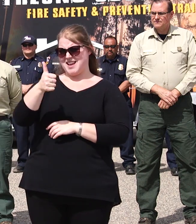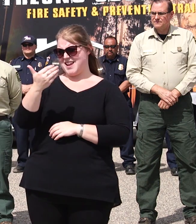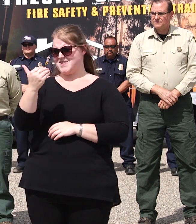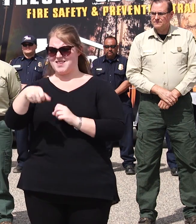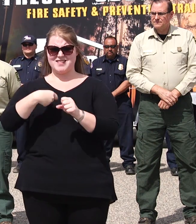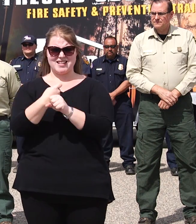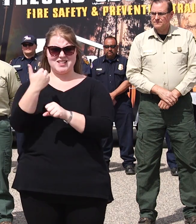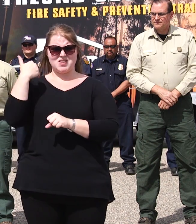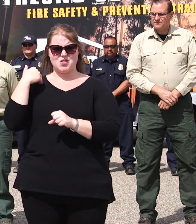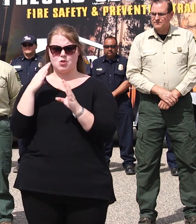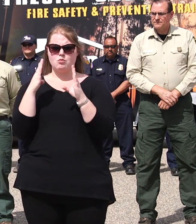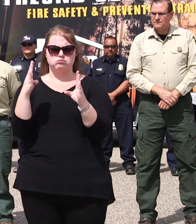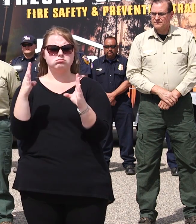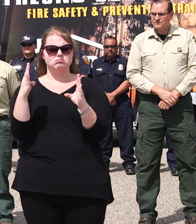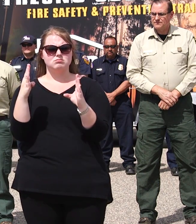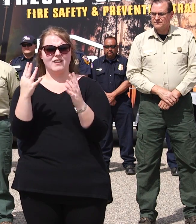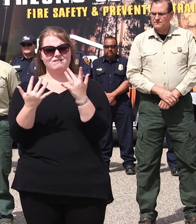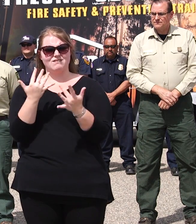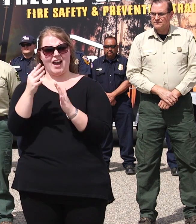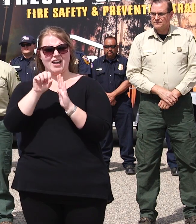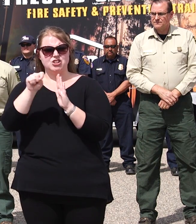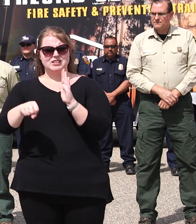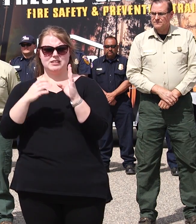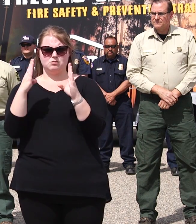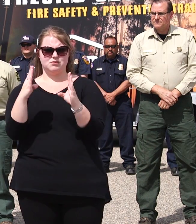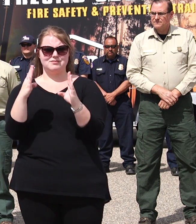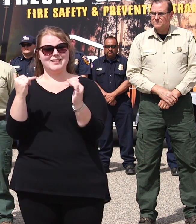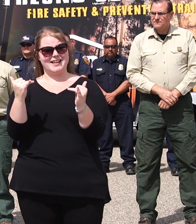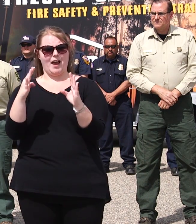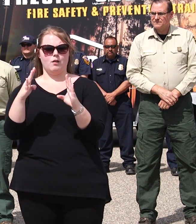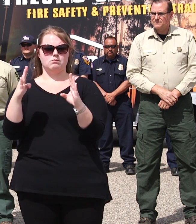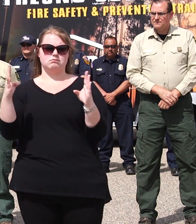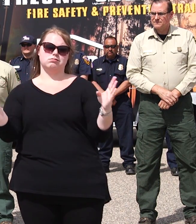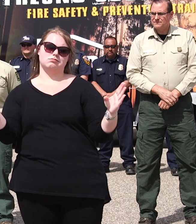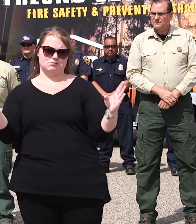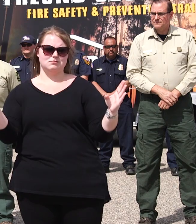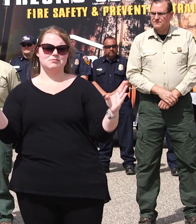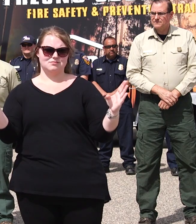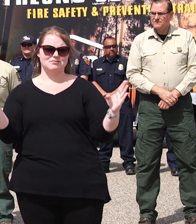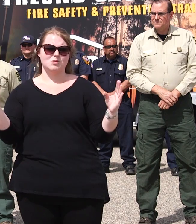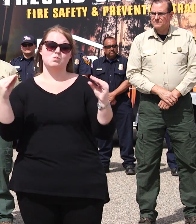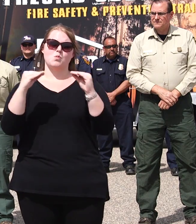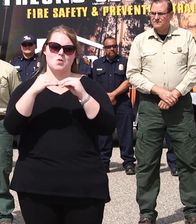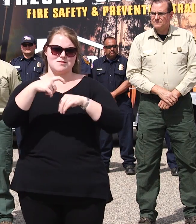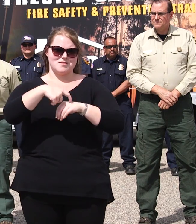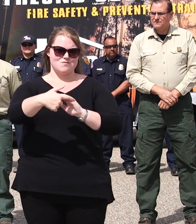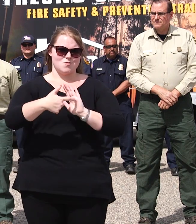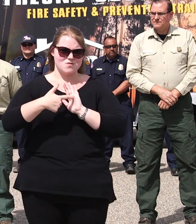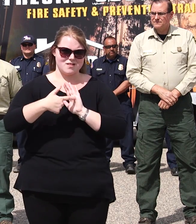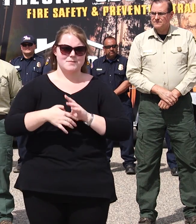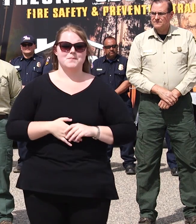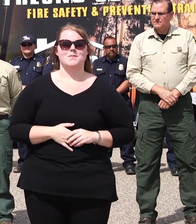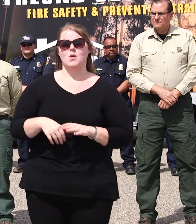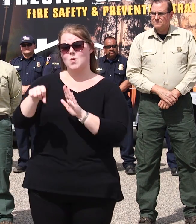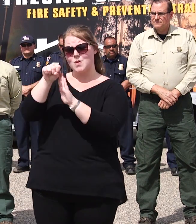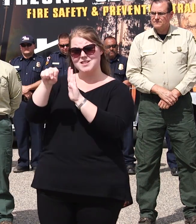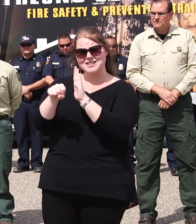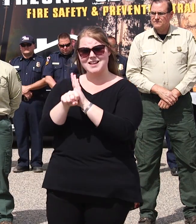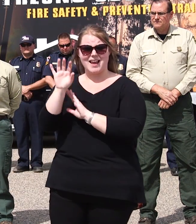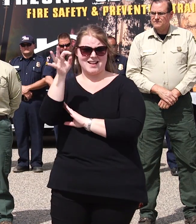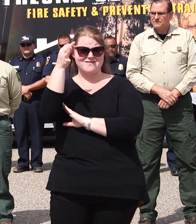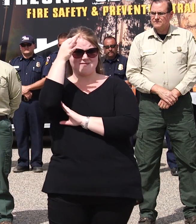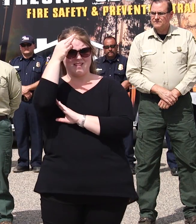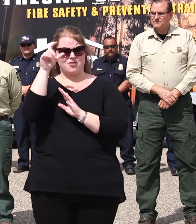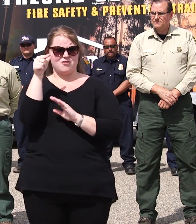15 years ago. So with all of that, those are the things that the state and federal government, as you